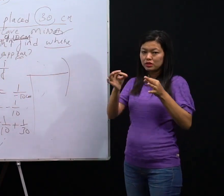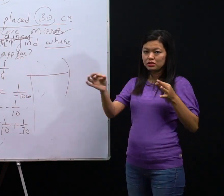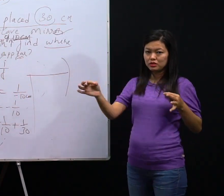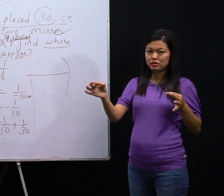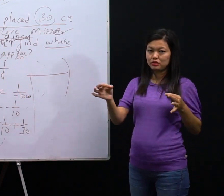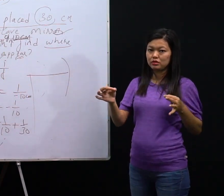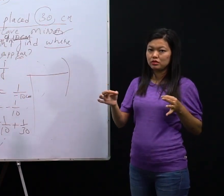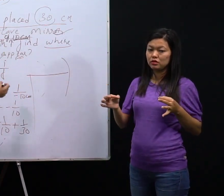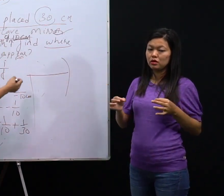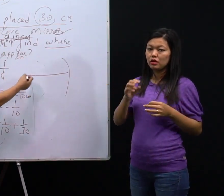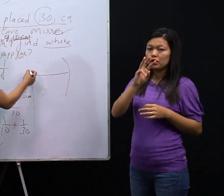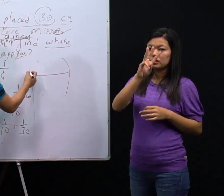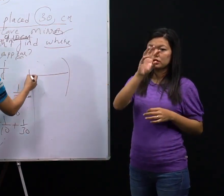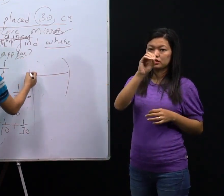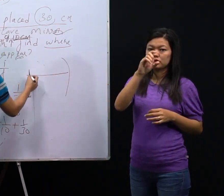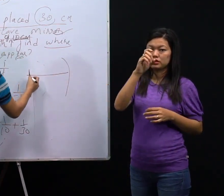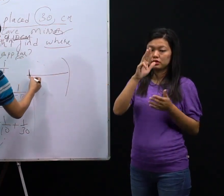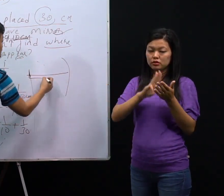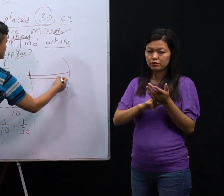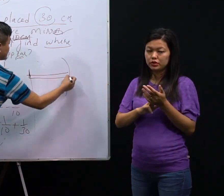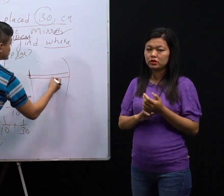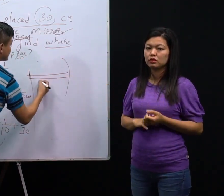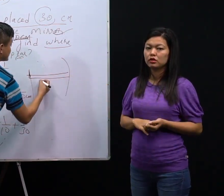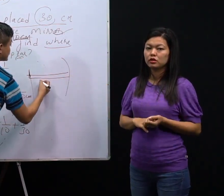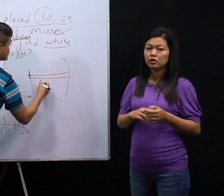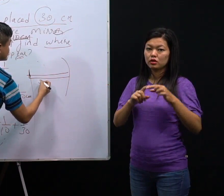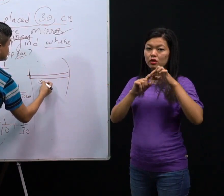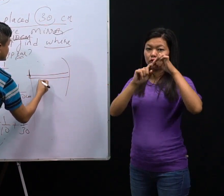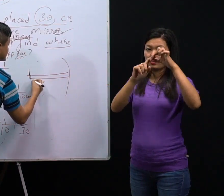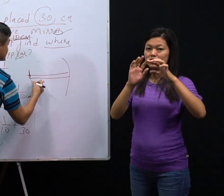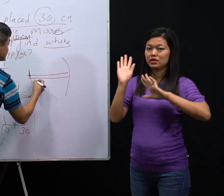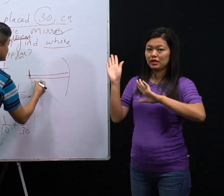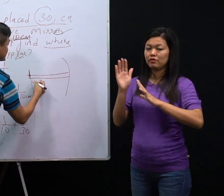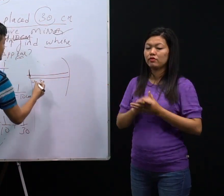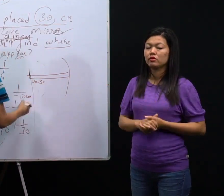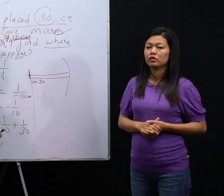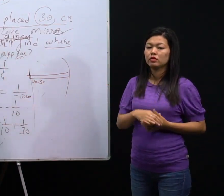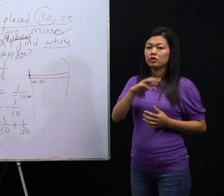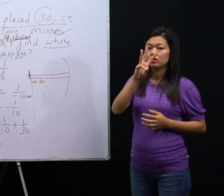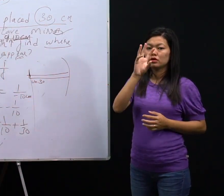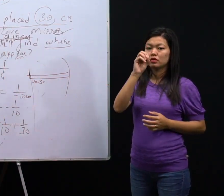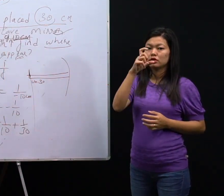object distance is 30 centimeter, right? Object was 30 centimeter